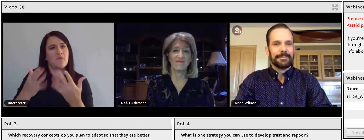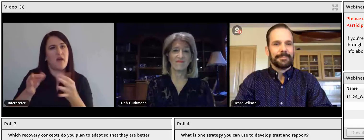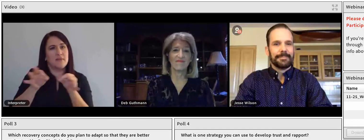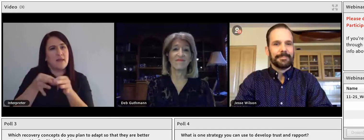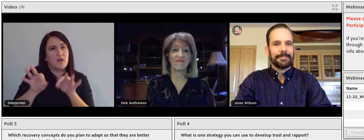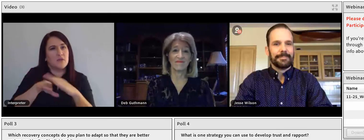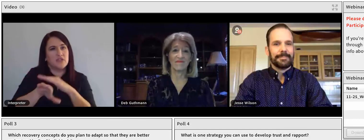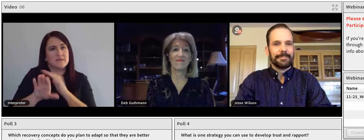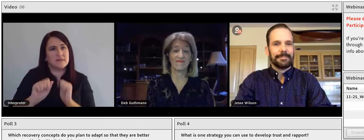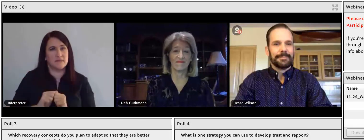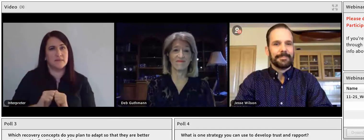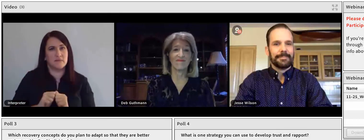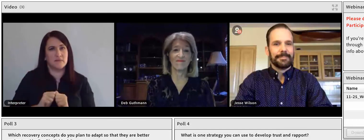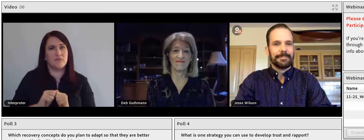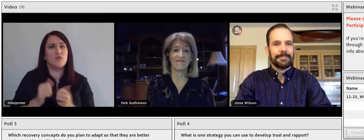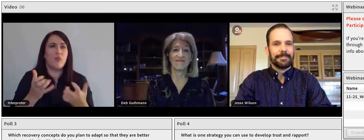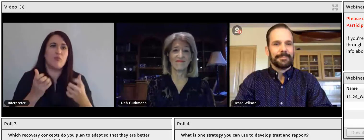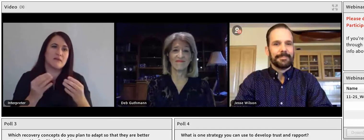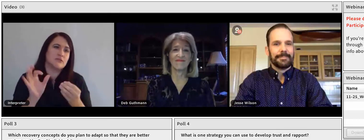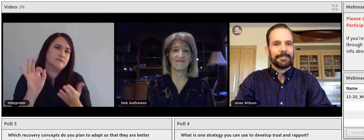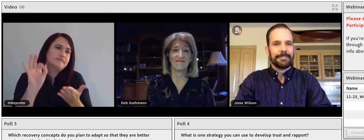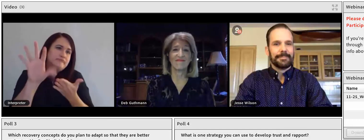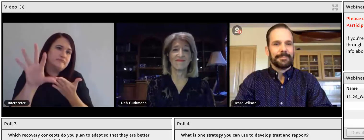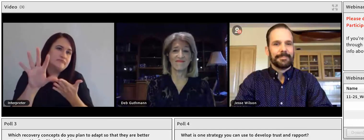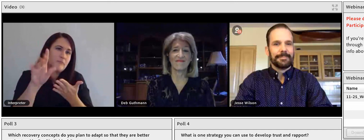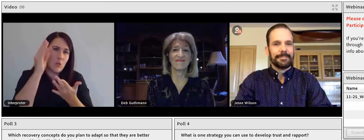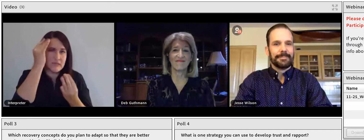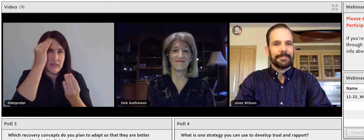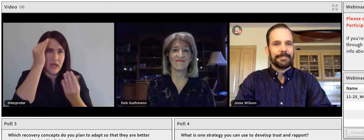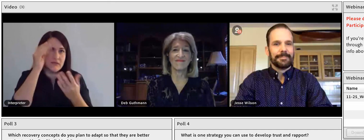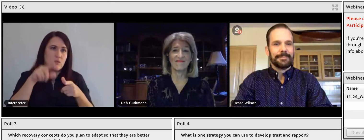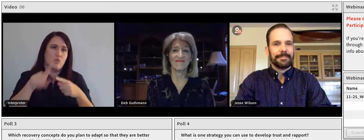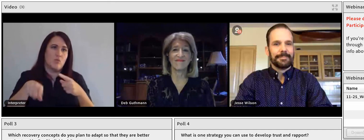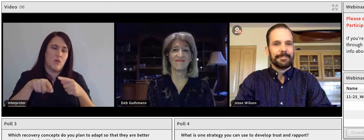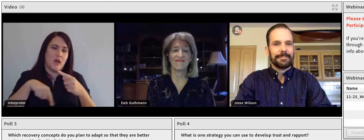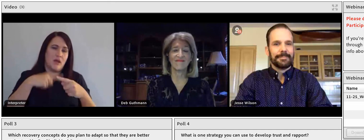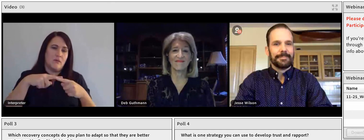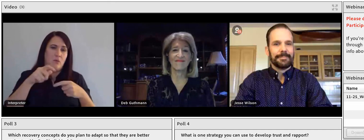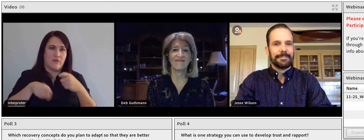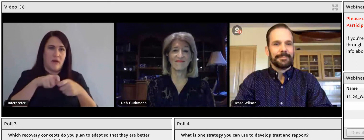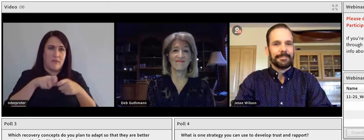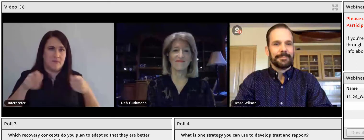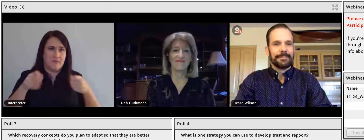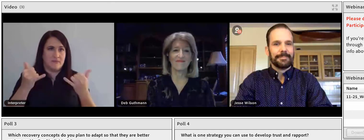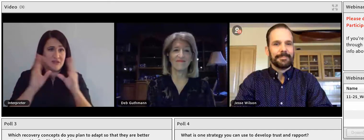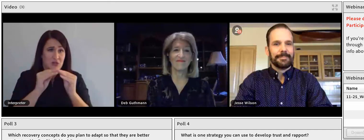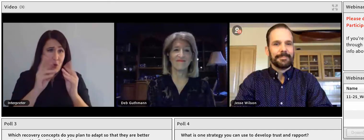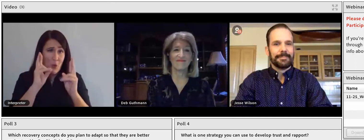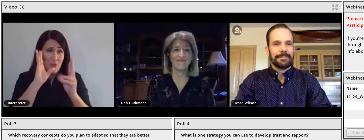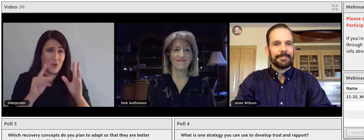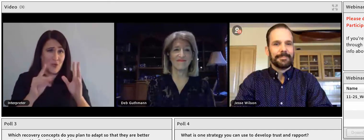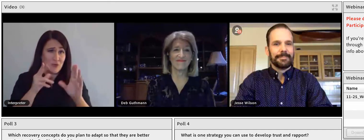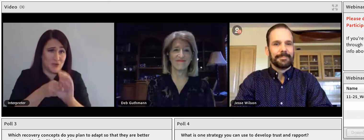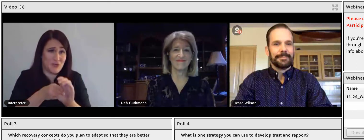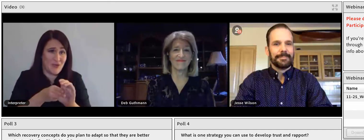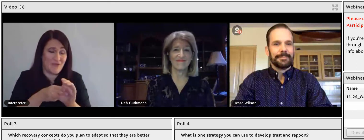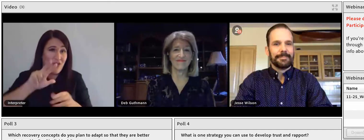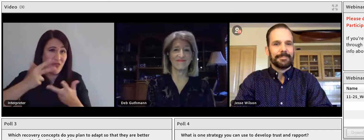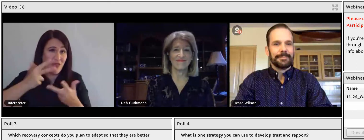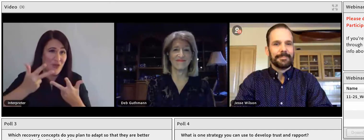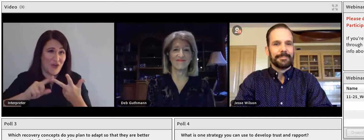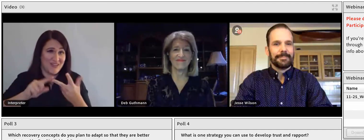access. And so I want to leave you with those thoughts as we wrap up today's session and hope that you will join us in